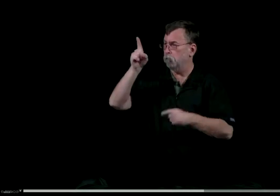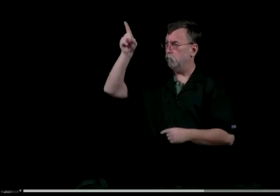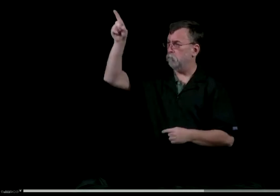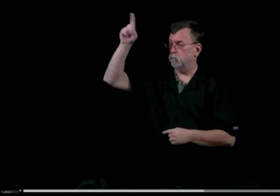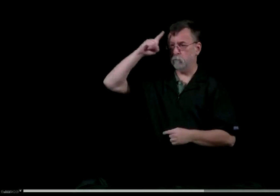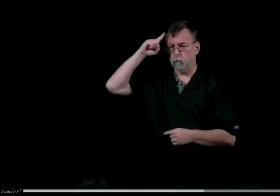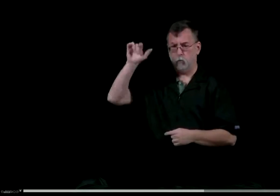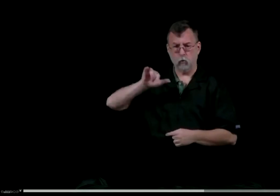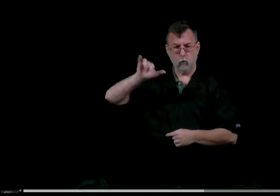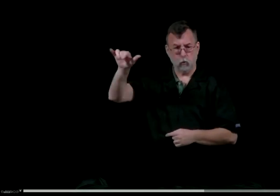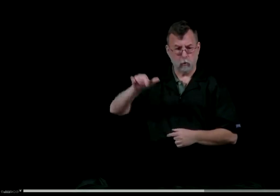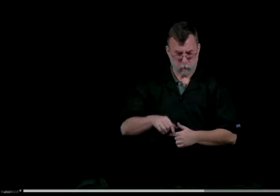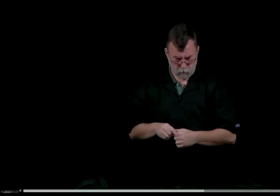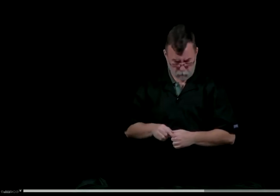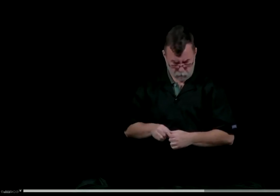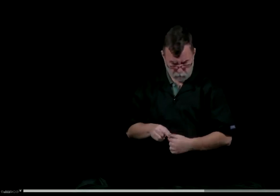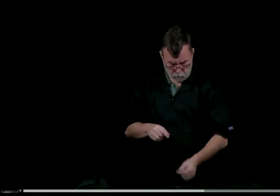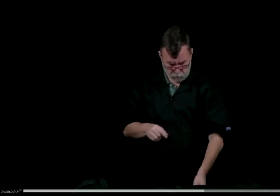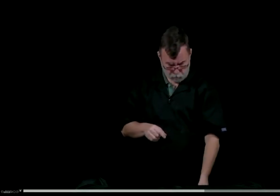That was a life goal for eternity.